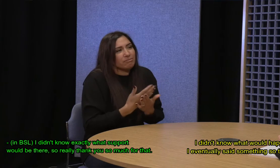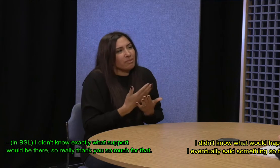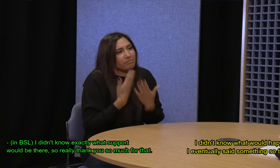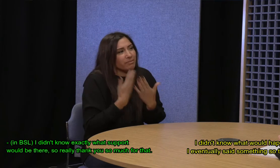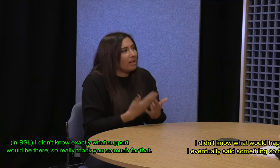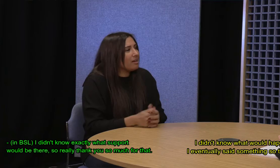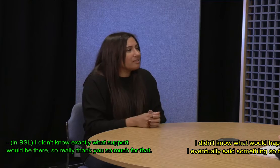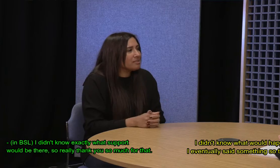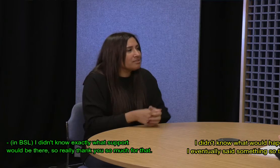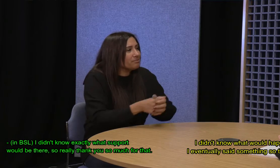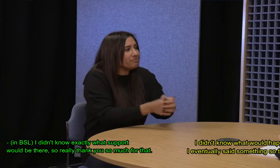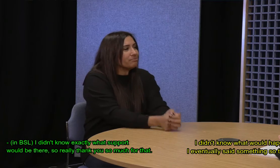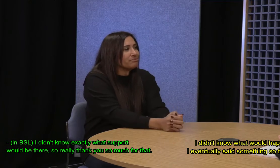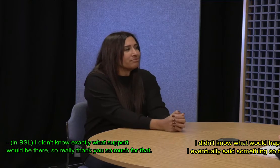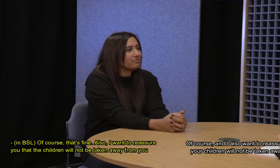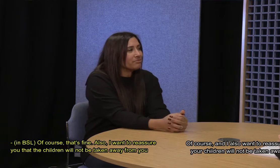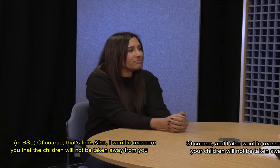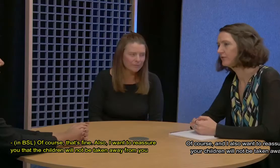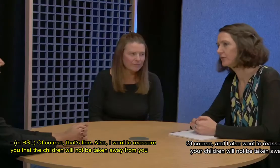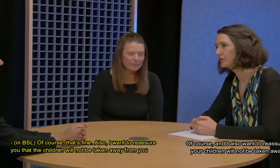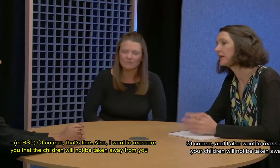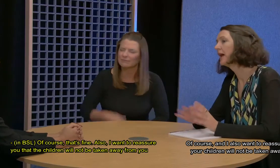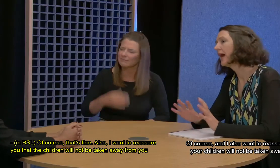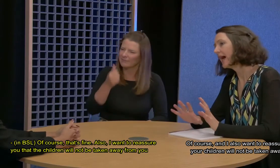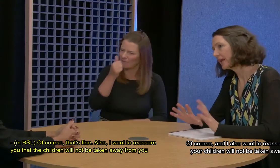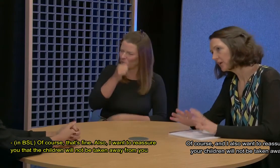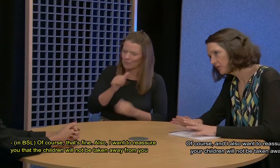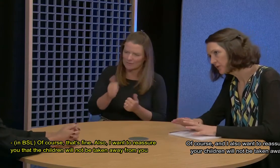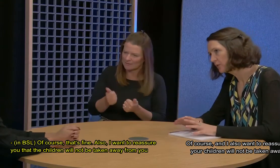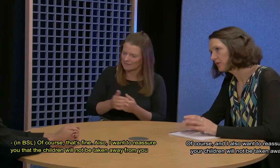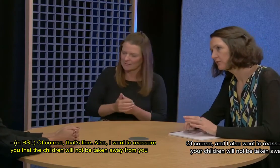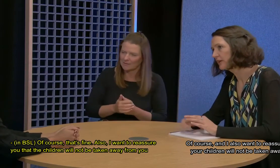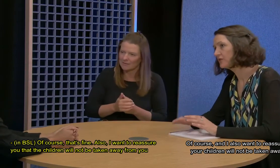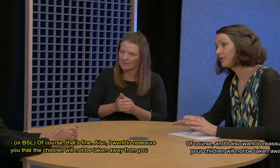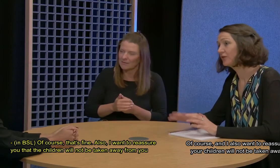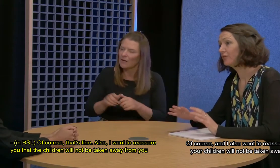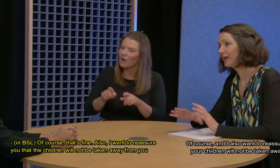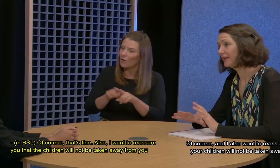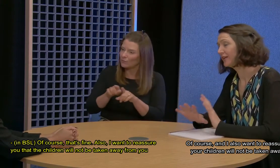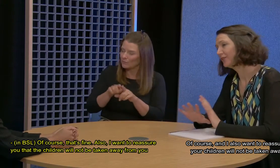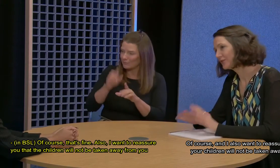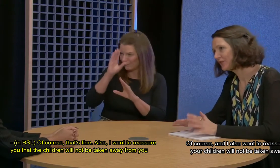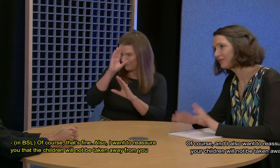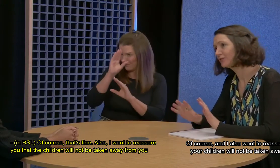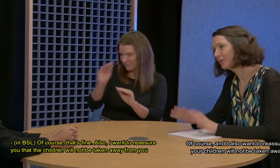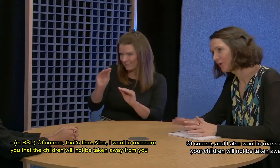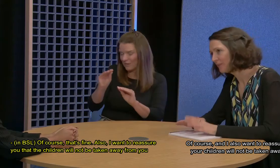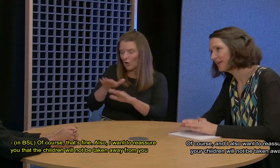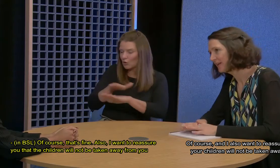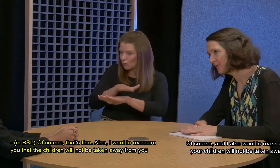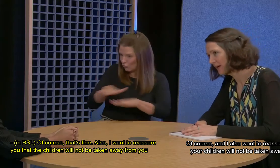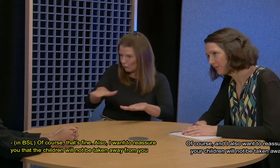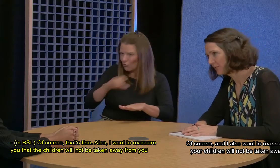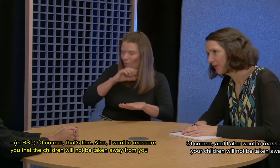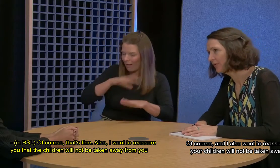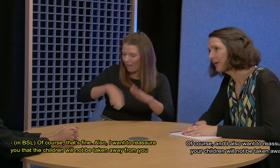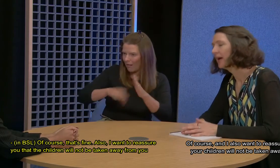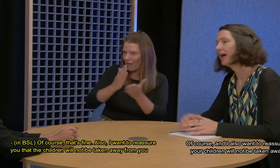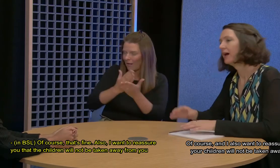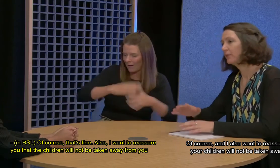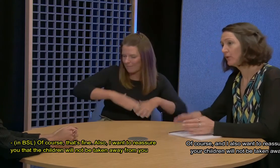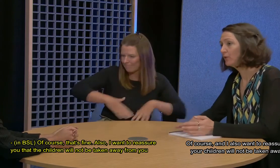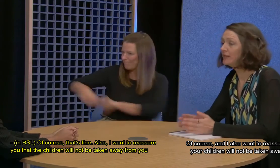I eventually said something, so thank you. Of course. And I also want to reassure you that your children will not be taken away from